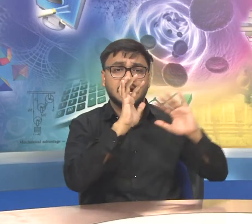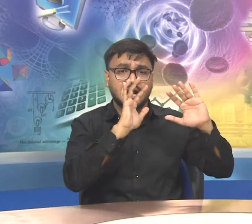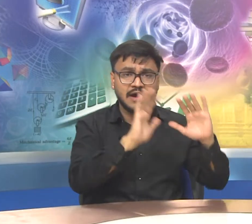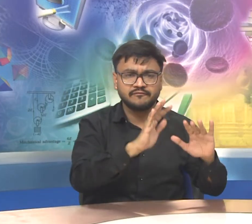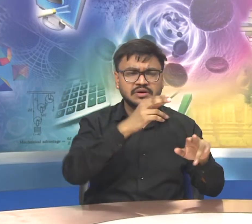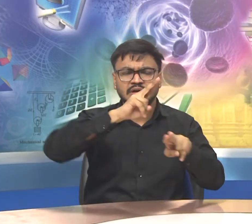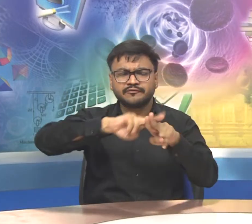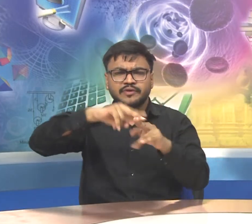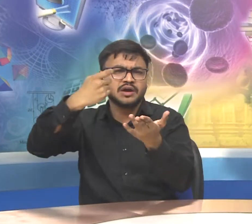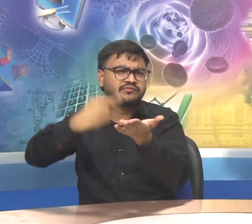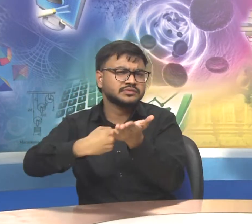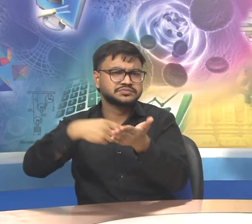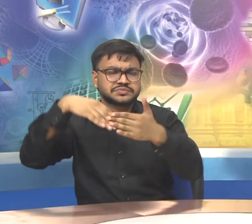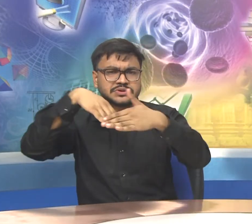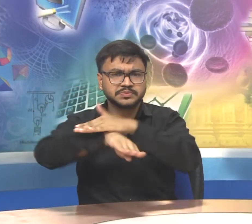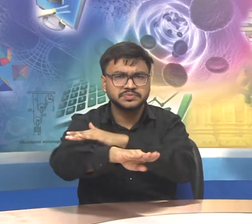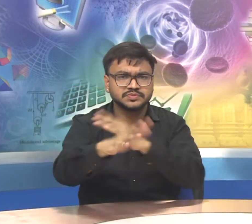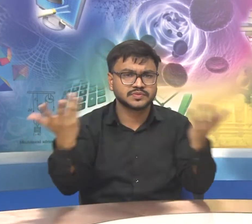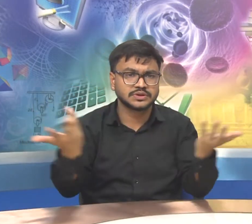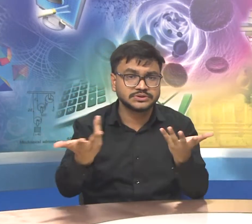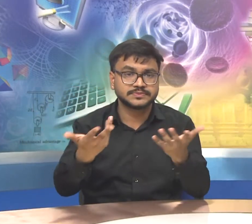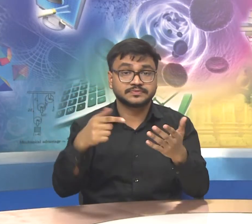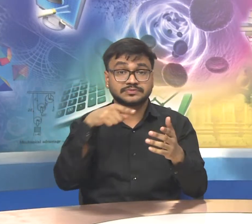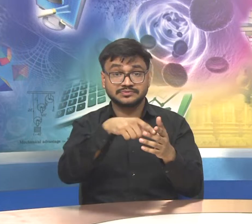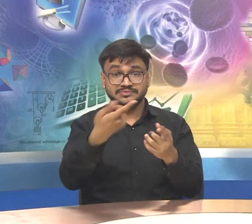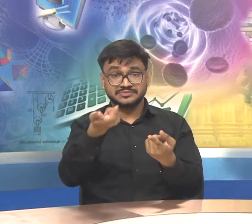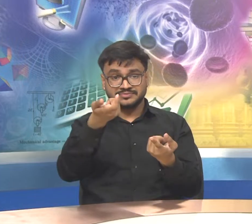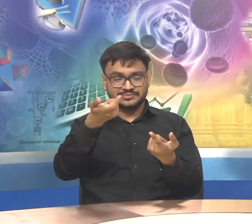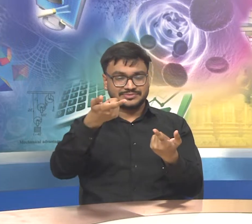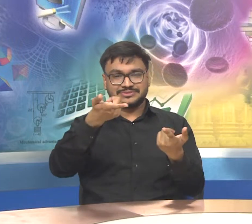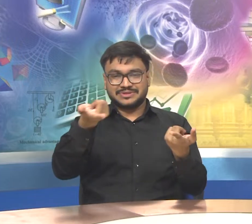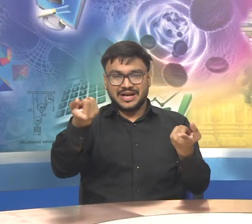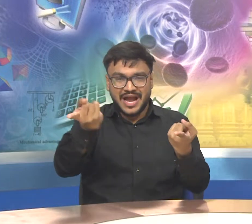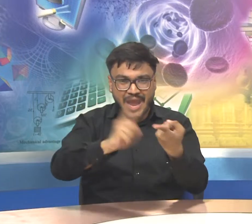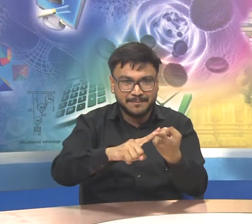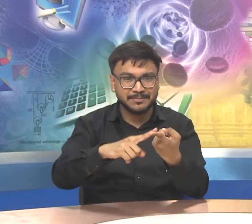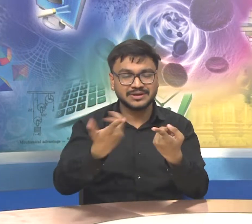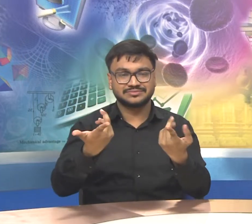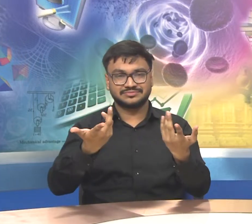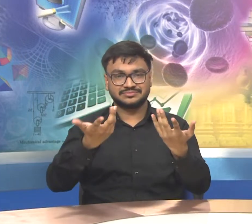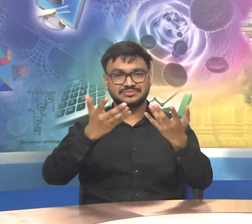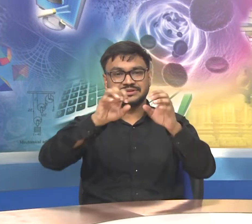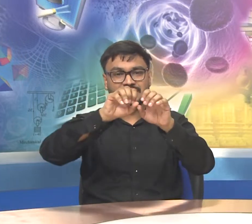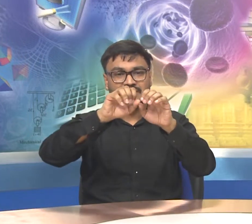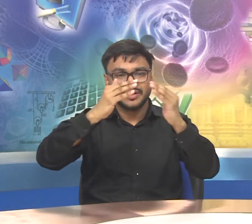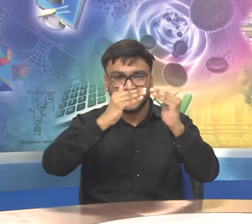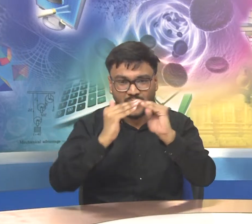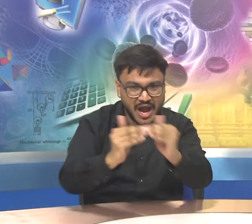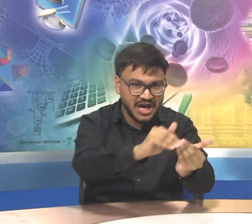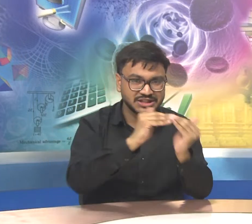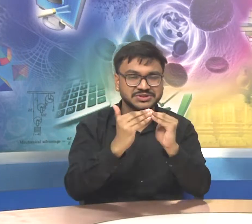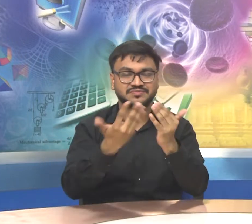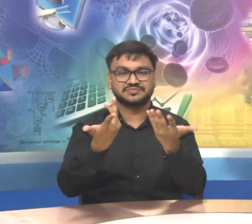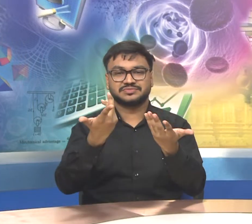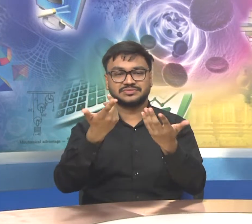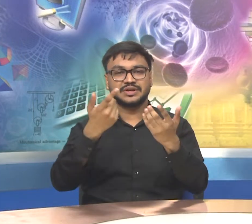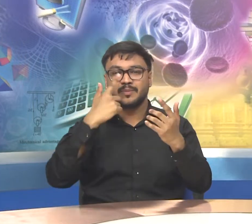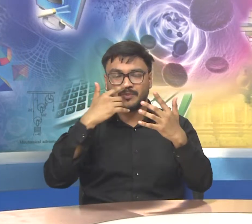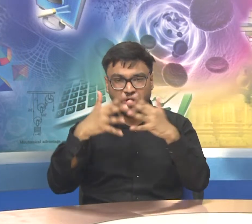The Supreme Court has been invested with special powers in the enforcement of